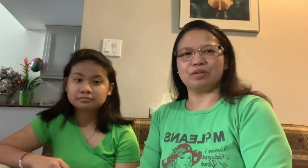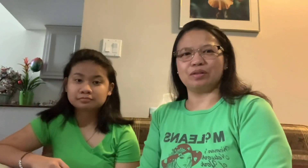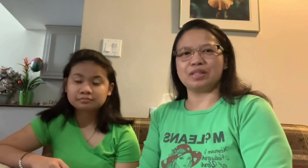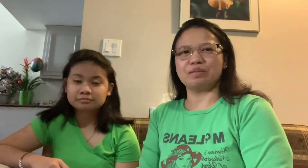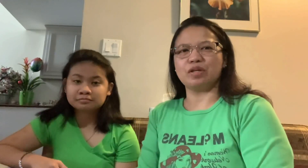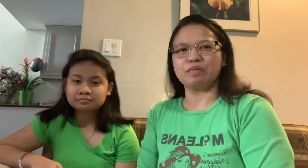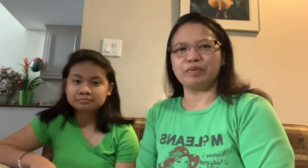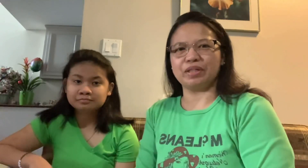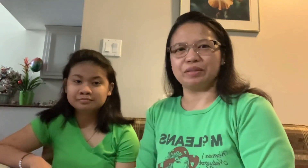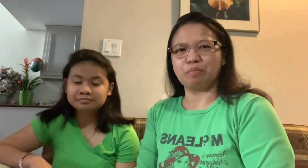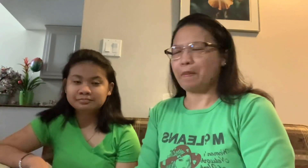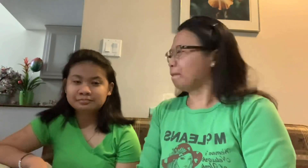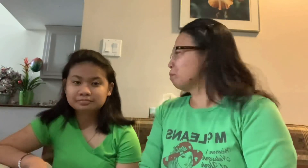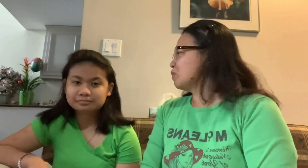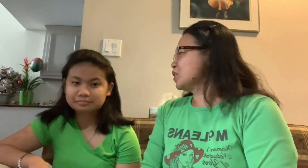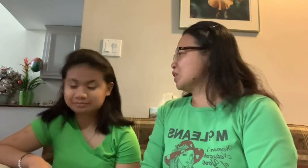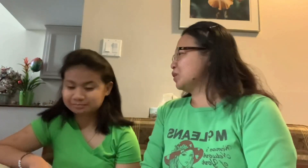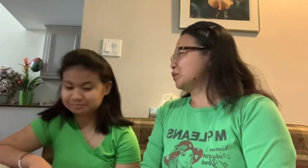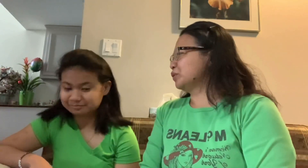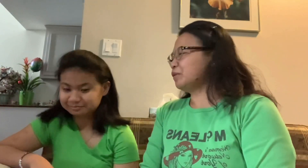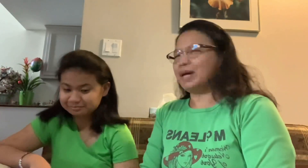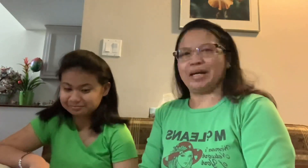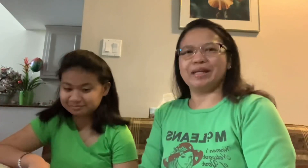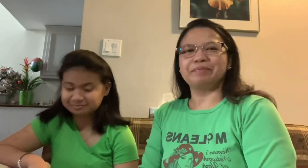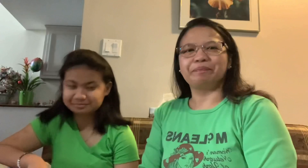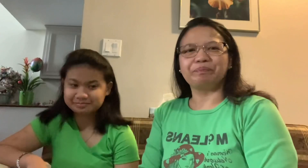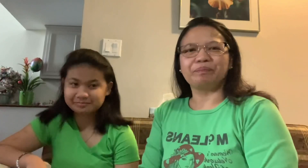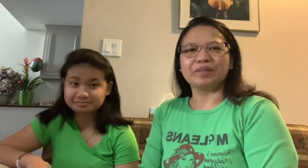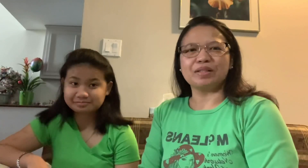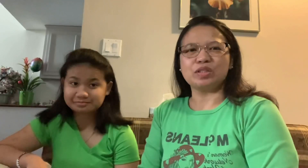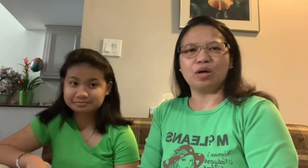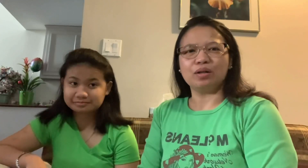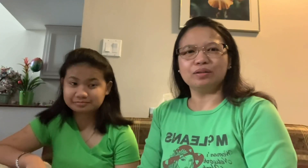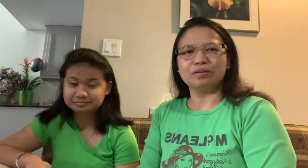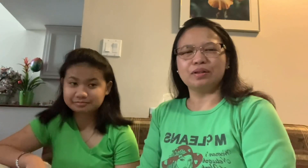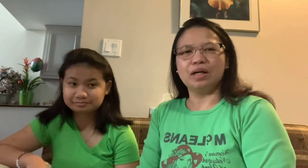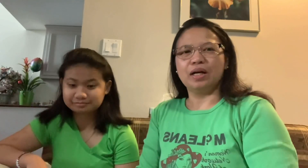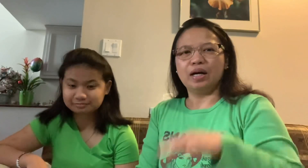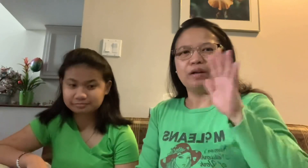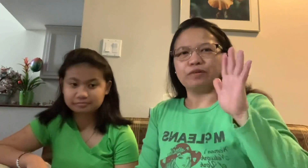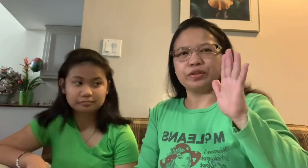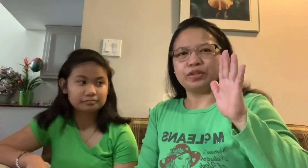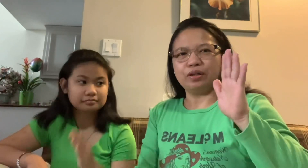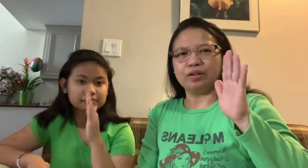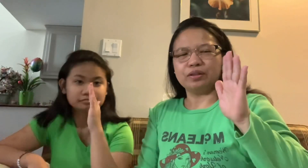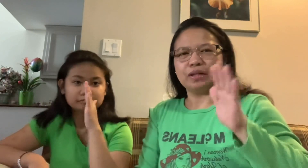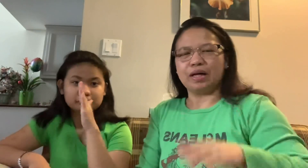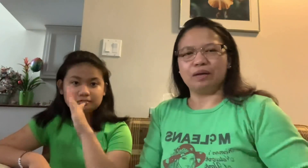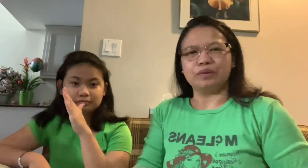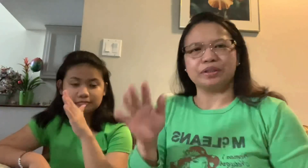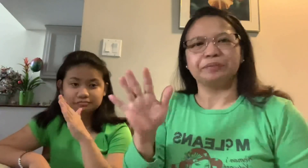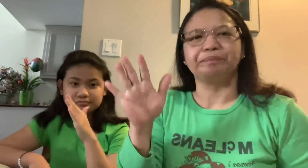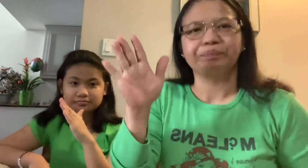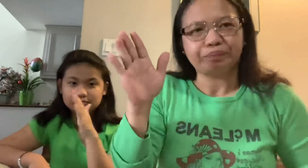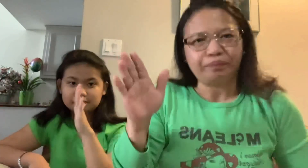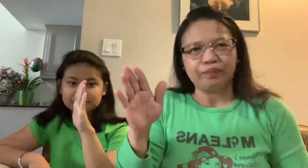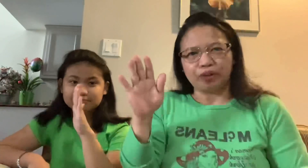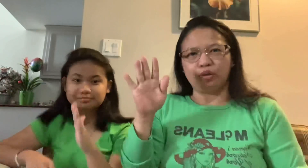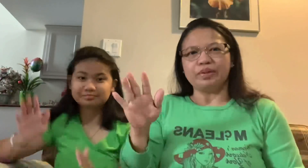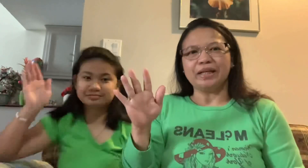That's the most popular. So Ruffa May, dog. For dog, our dominant